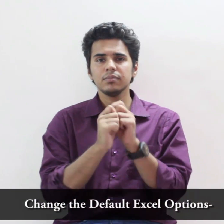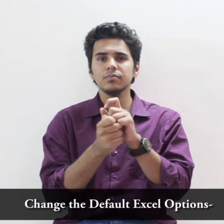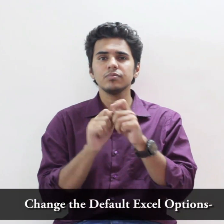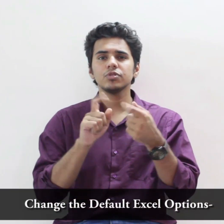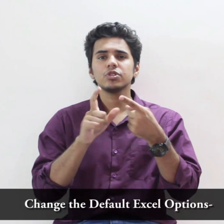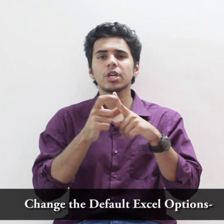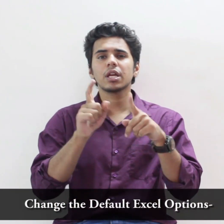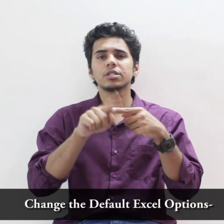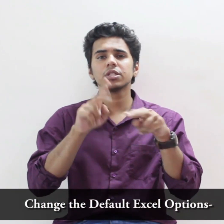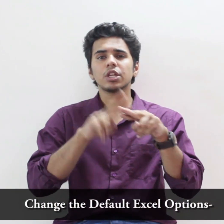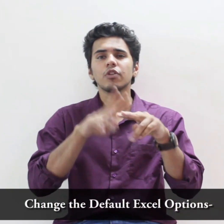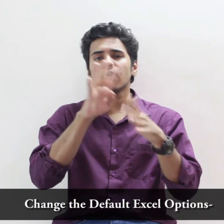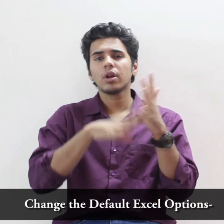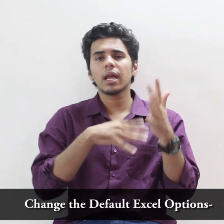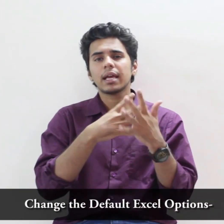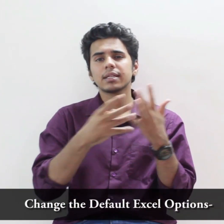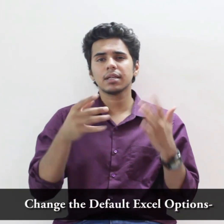Change the default Excel options.